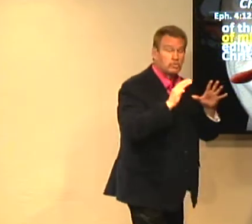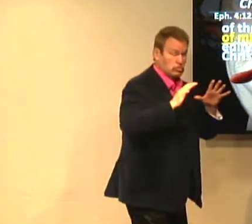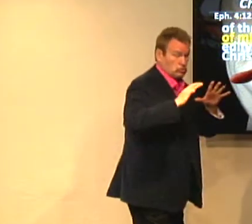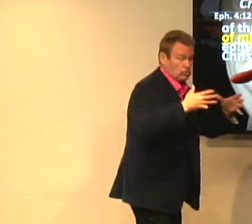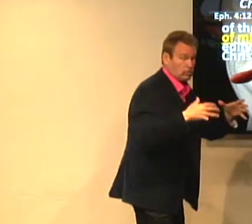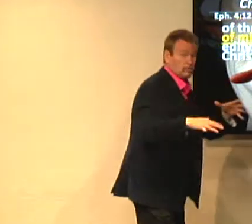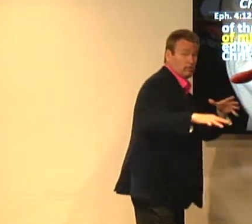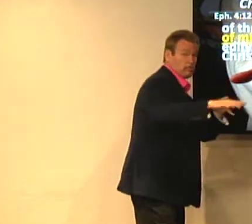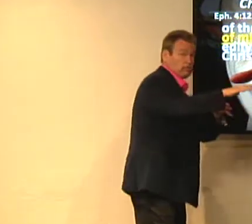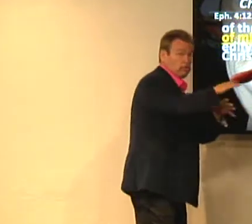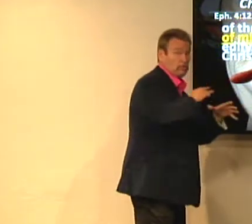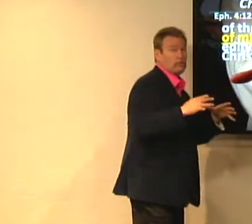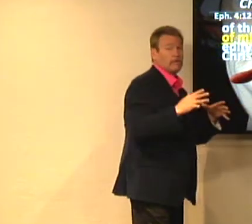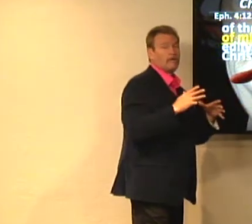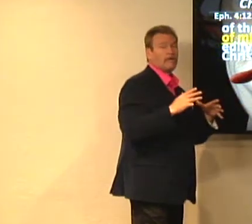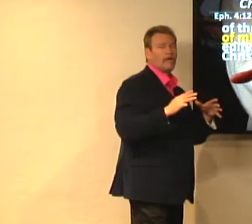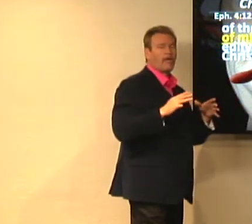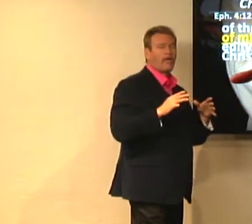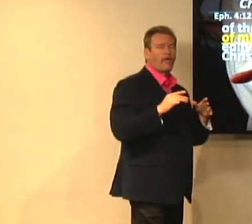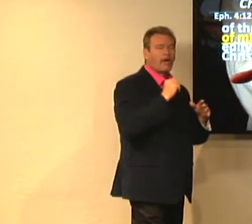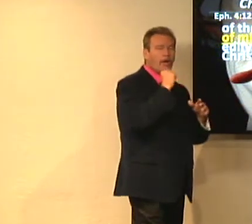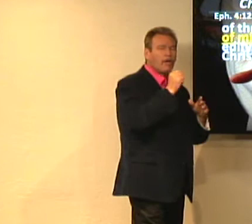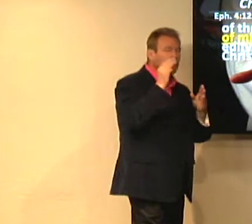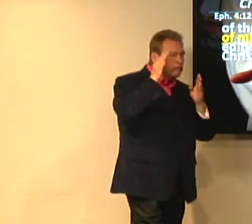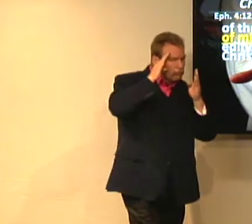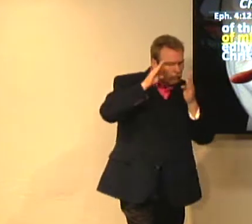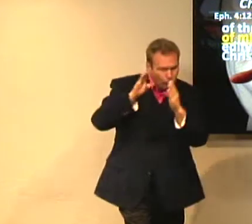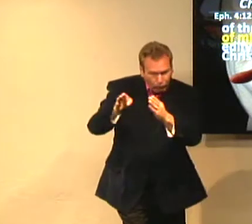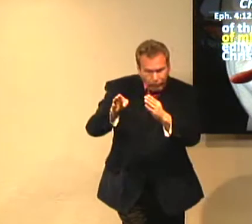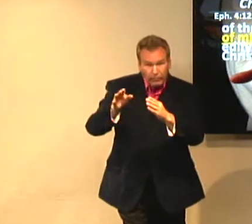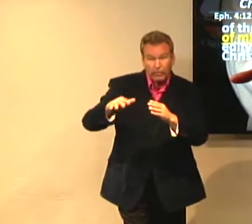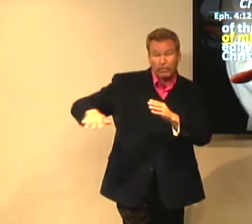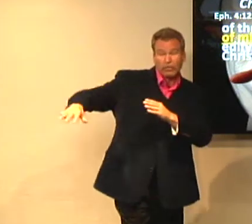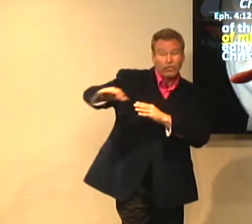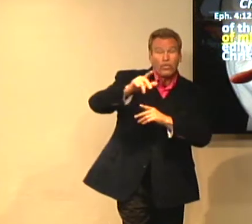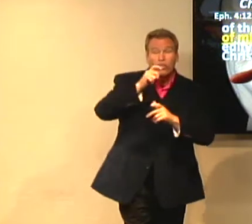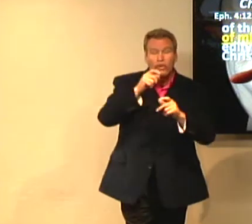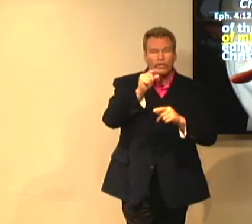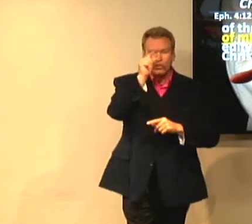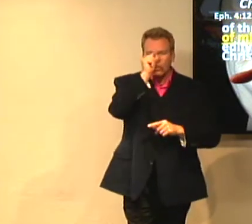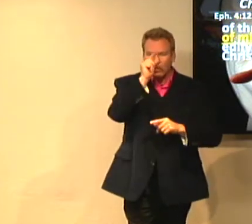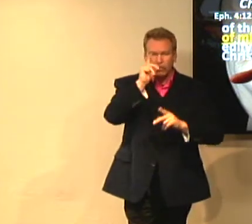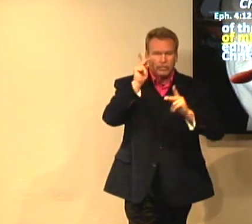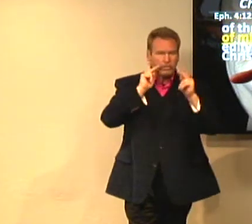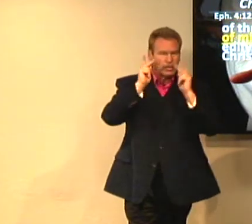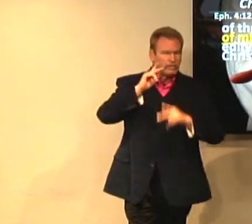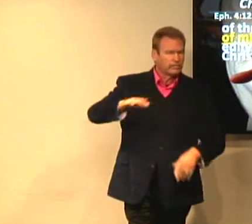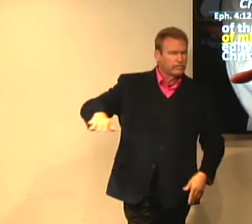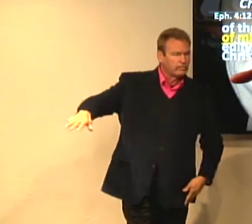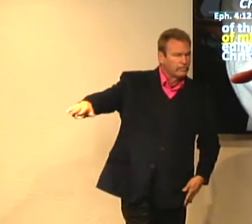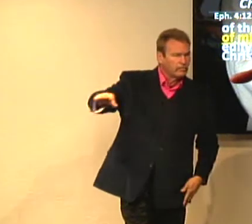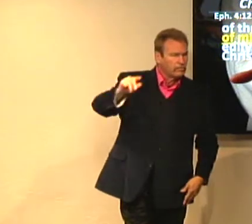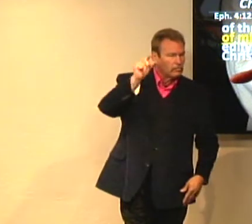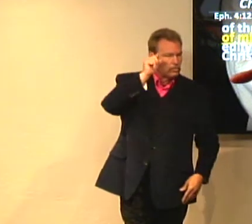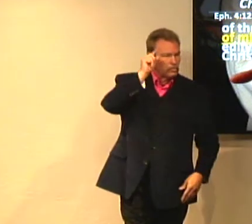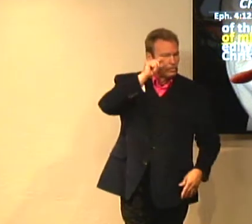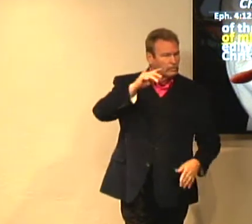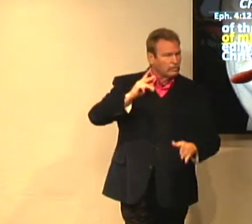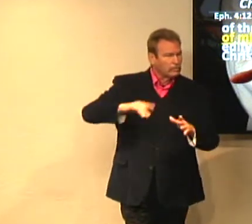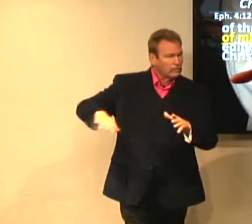And the Jewish people, they kept themselves as a specific group, specifically focused on them. But then there was another group that was